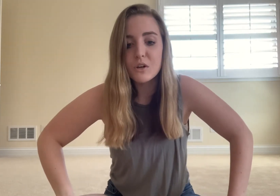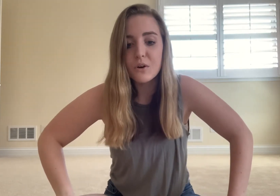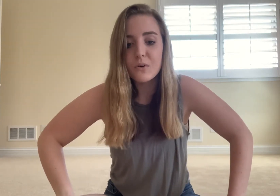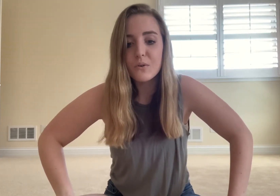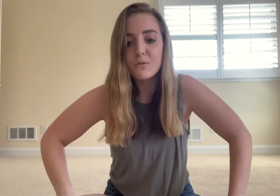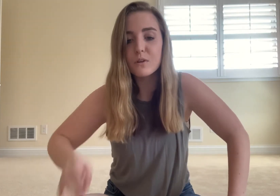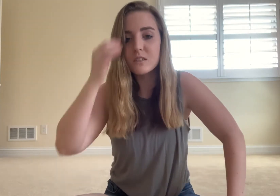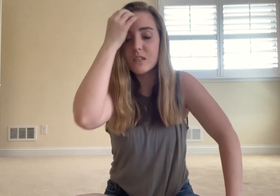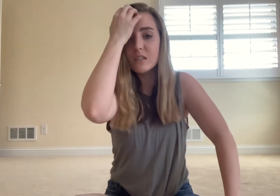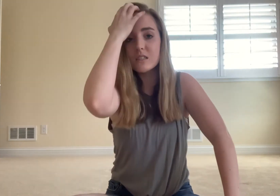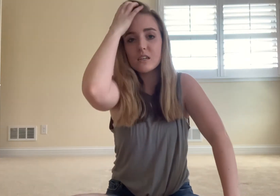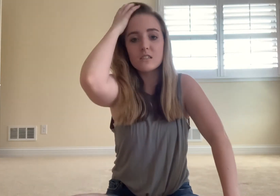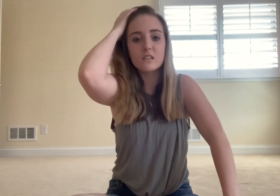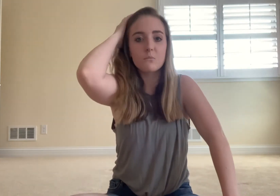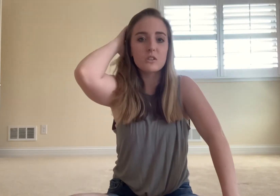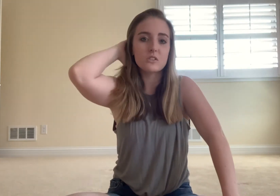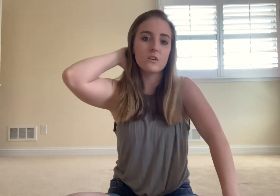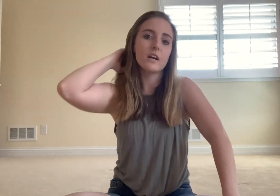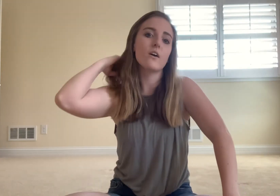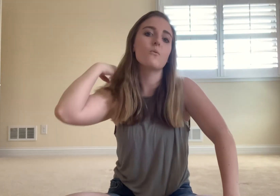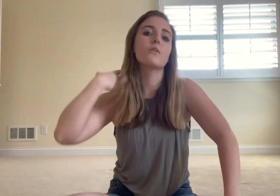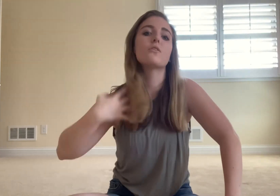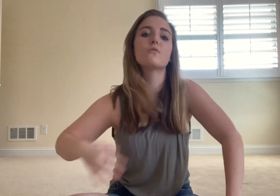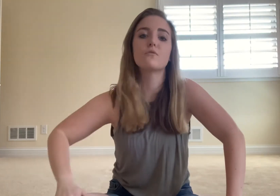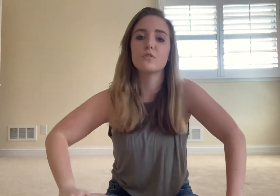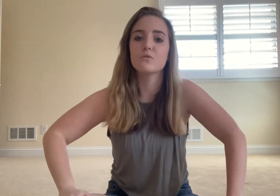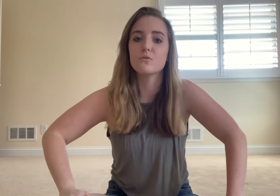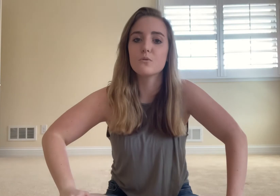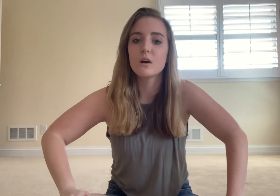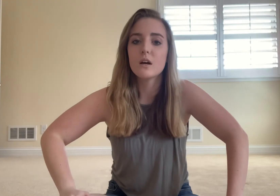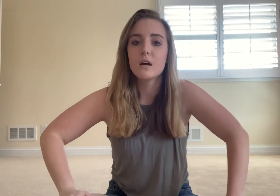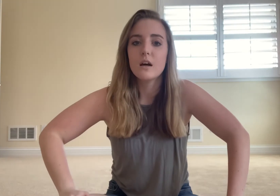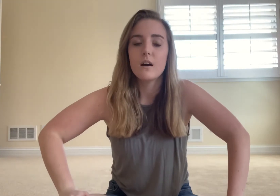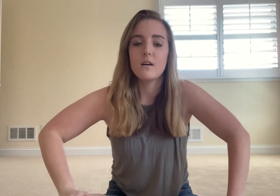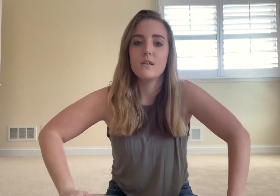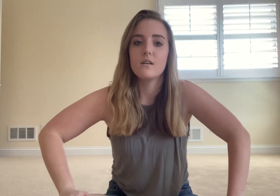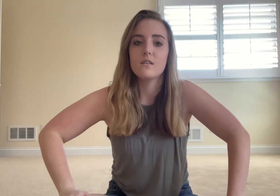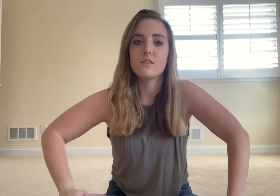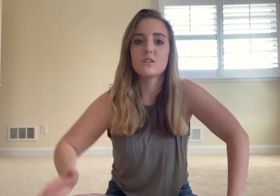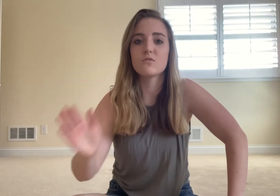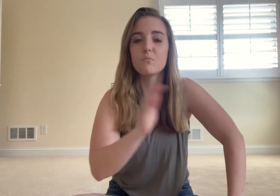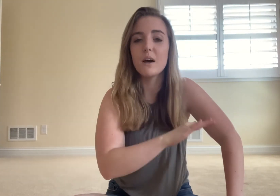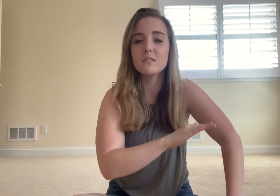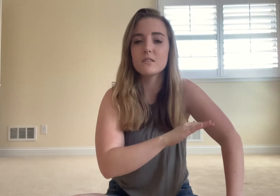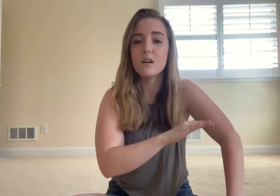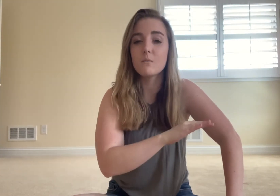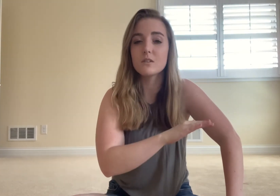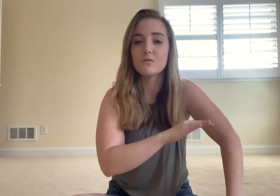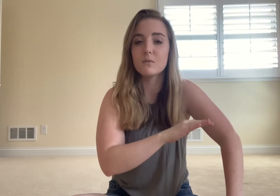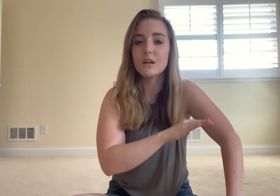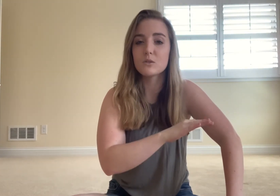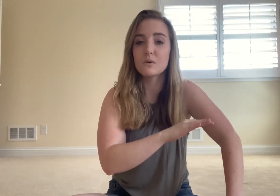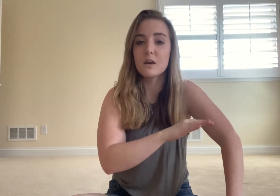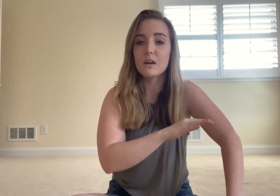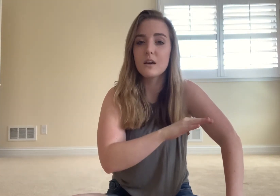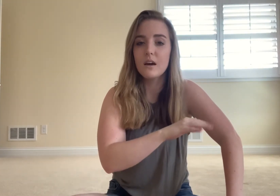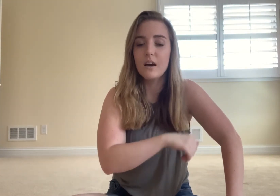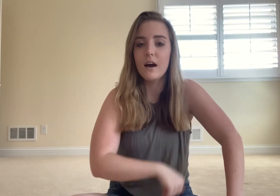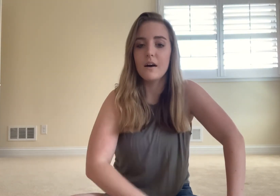So for today's lesson, I'm going to start out with the few things from pets that I missed from last week,